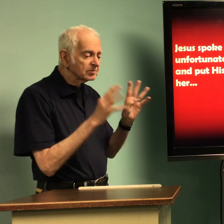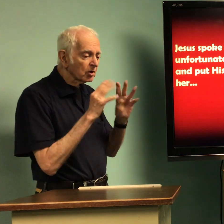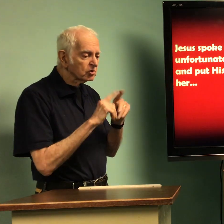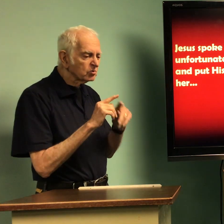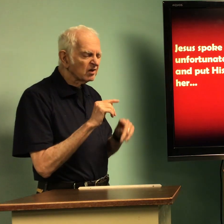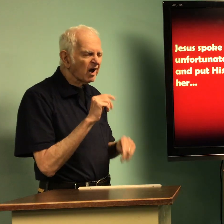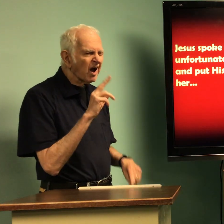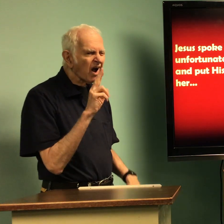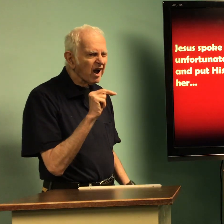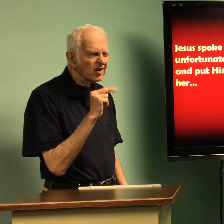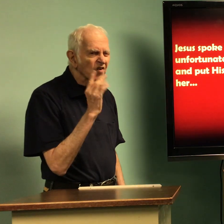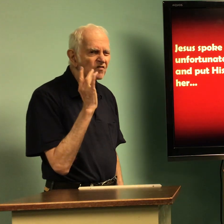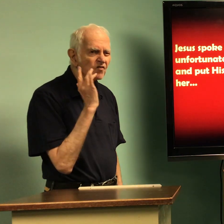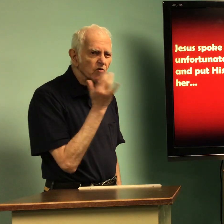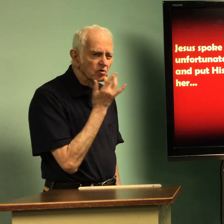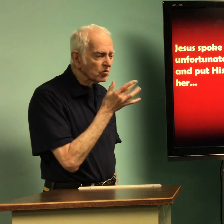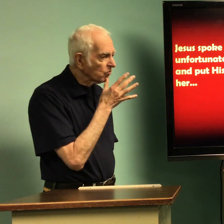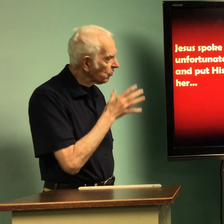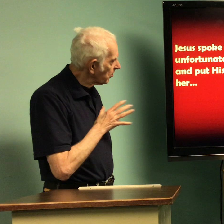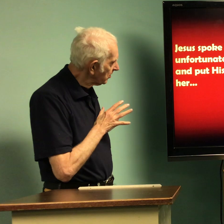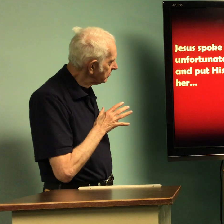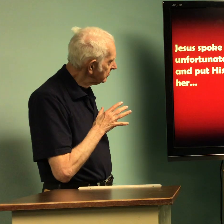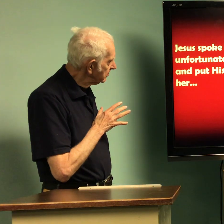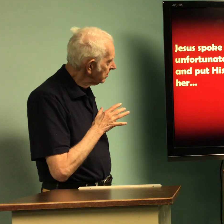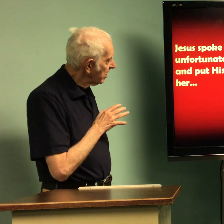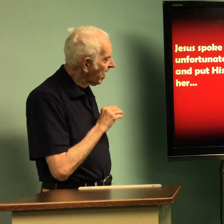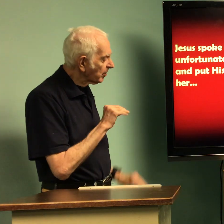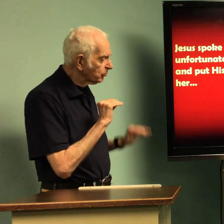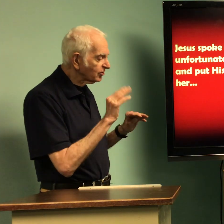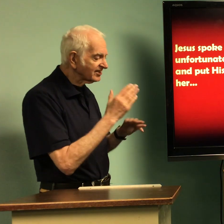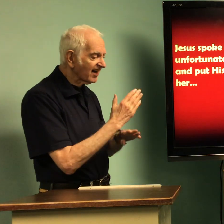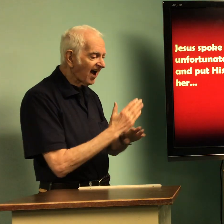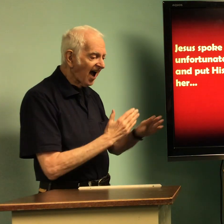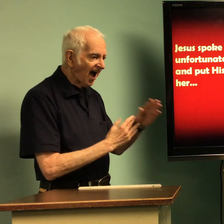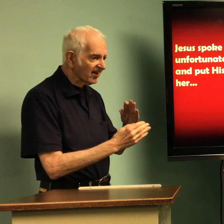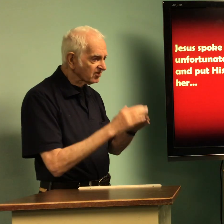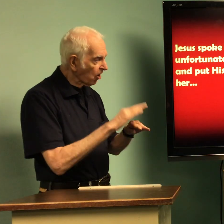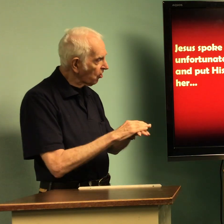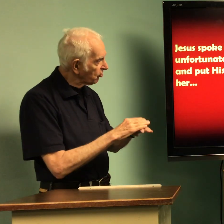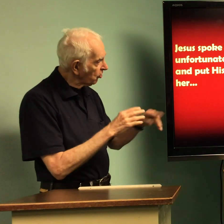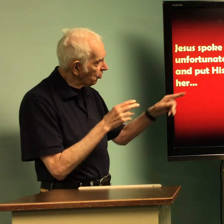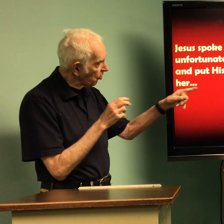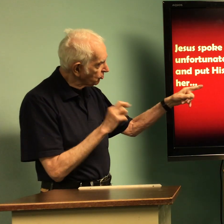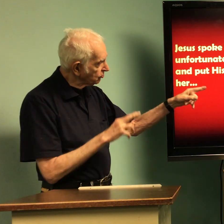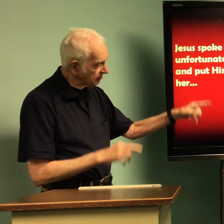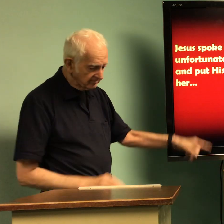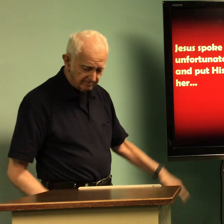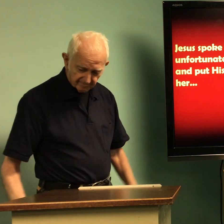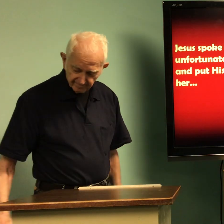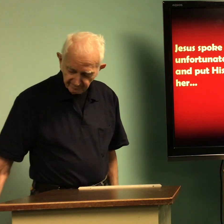Jesus spoke to the unfortunate woman and put his hands on her.